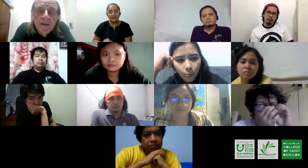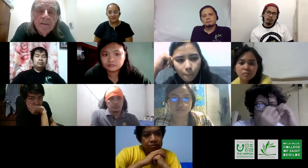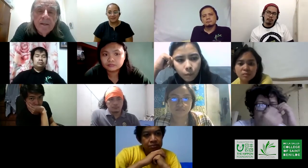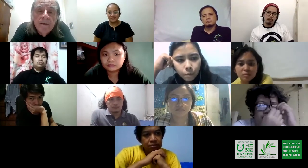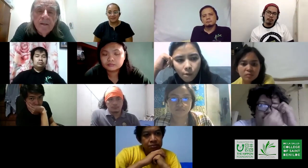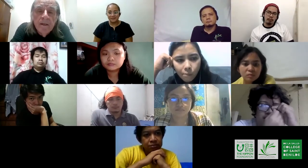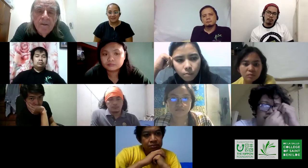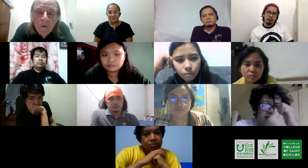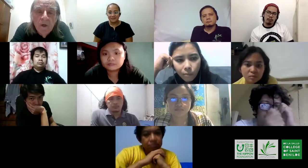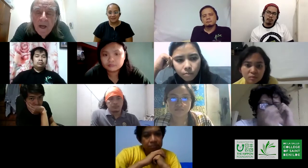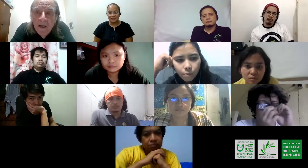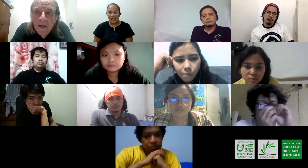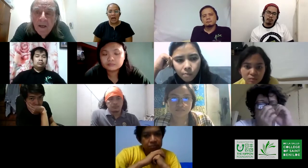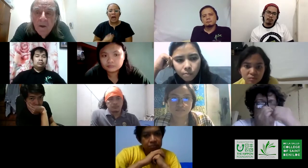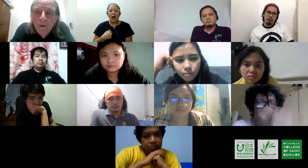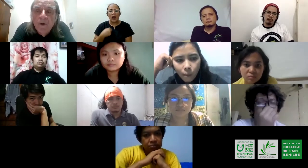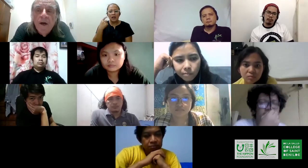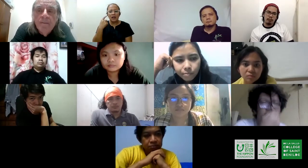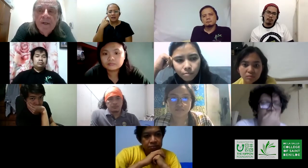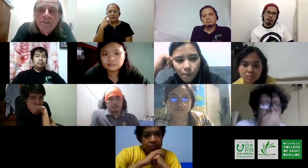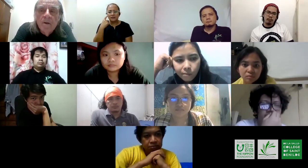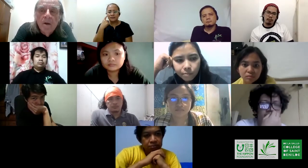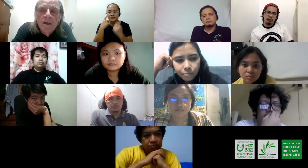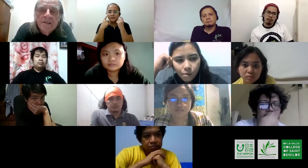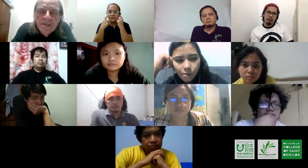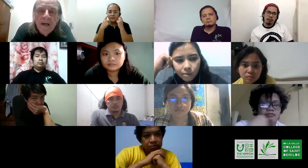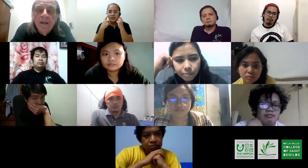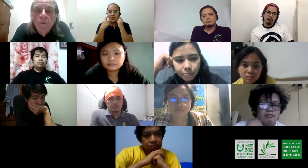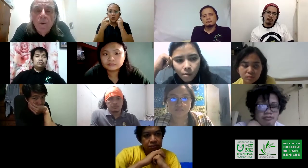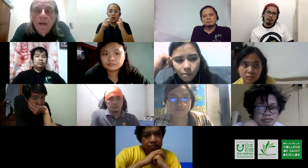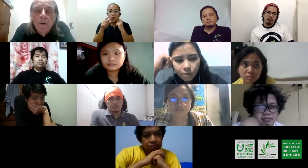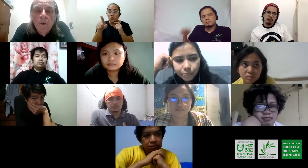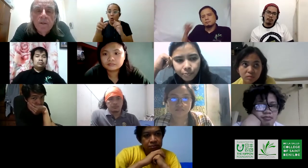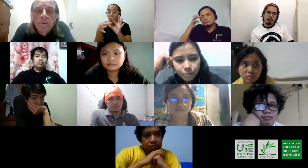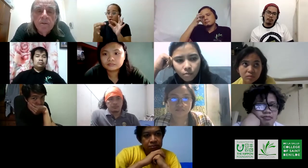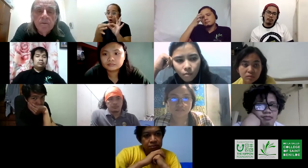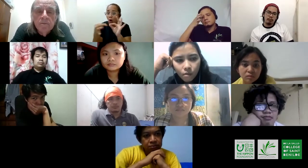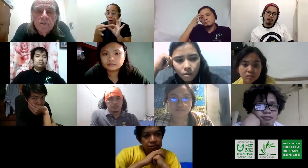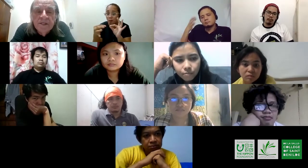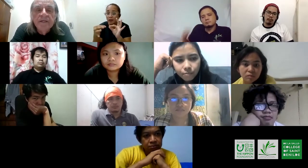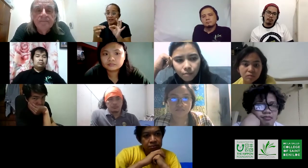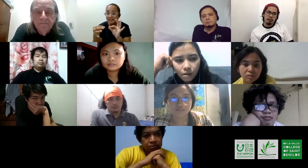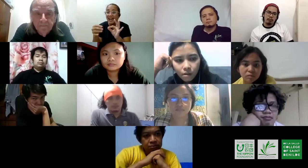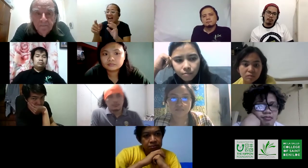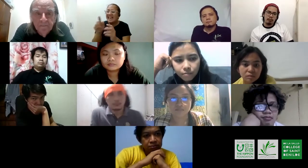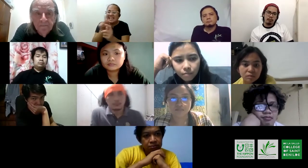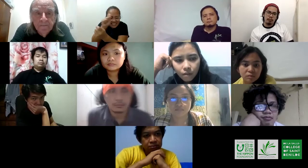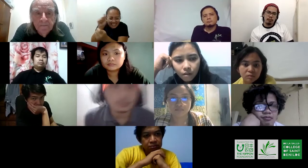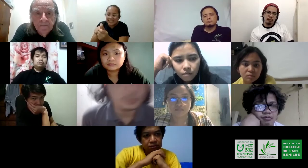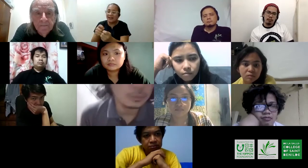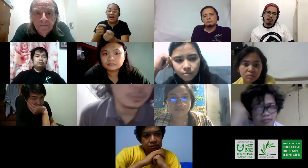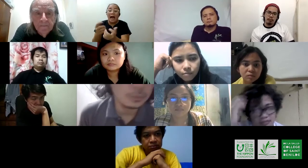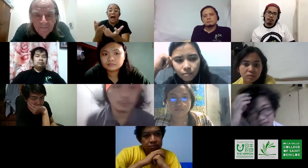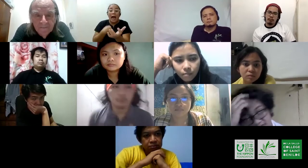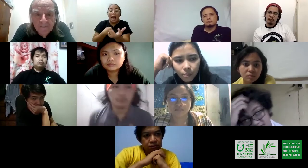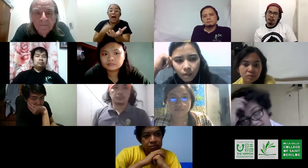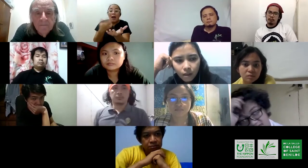So I think your comments are exactly what I want to see.